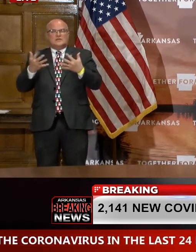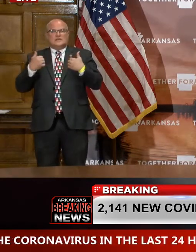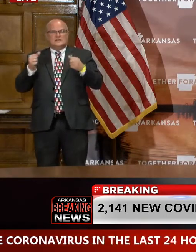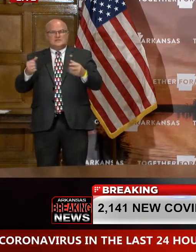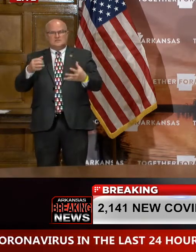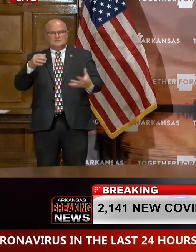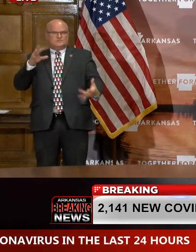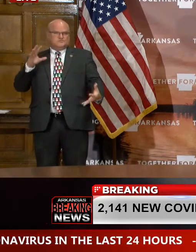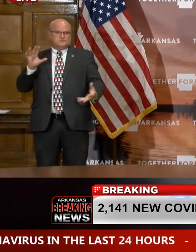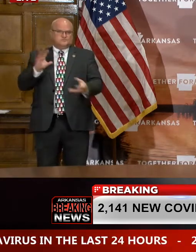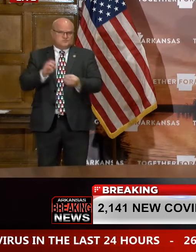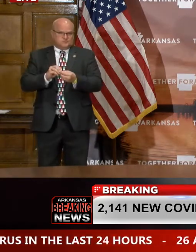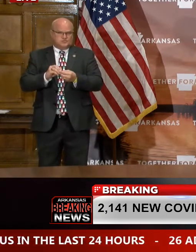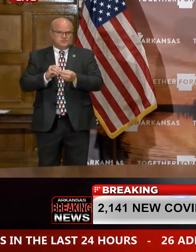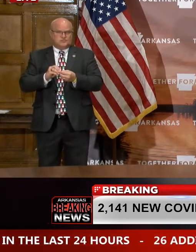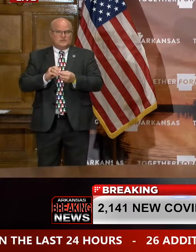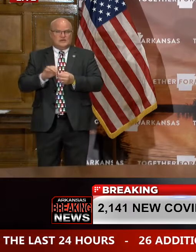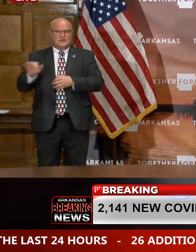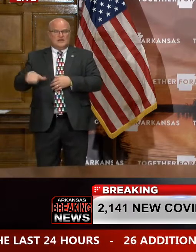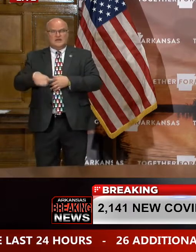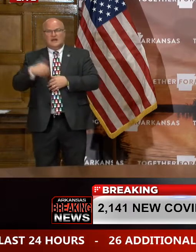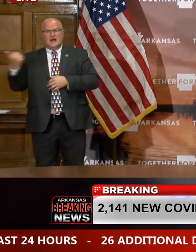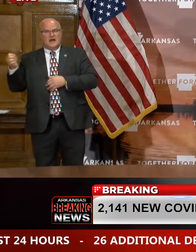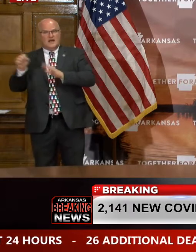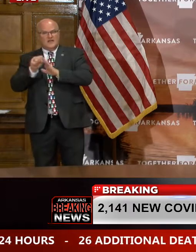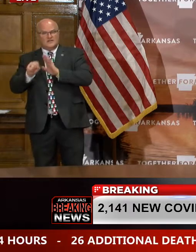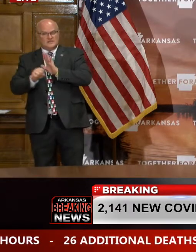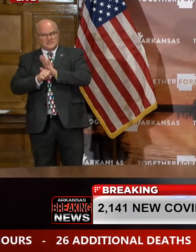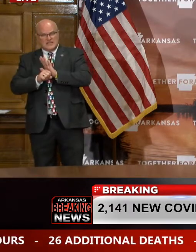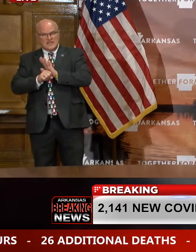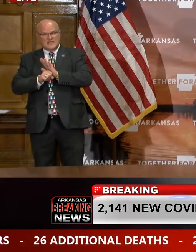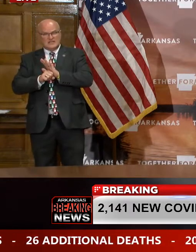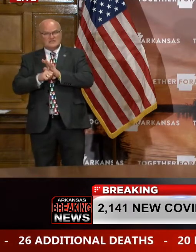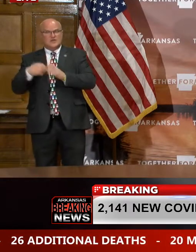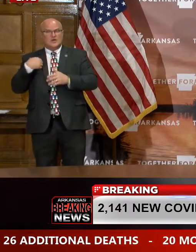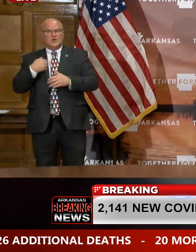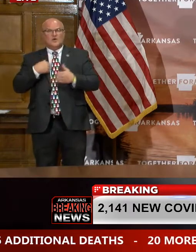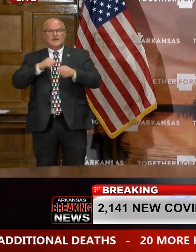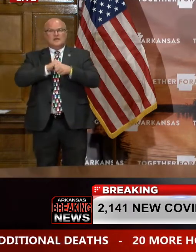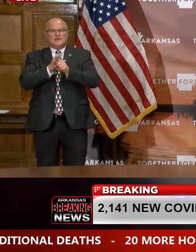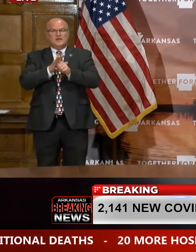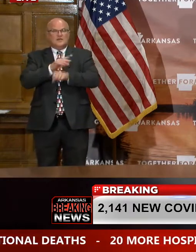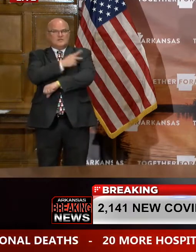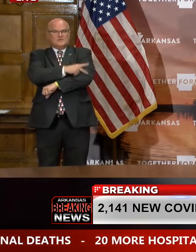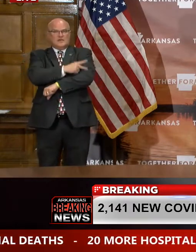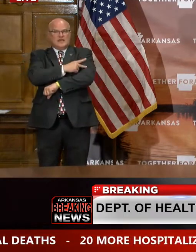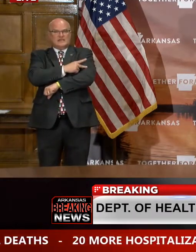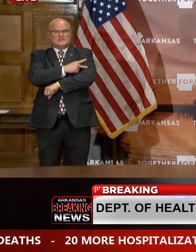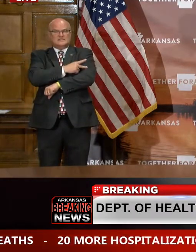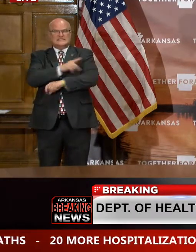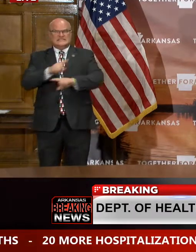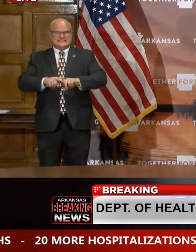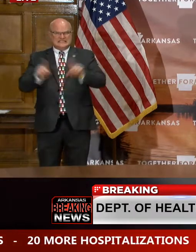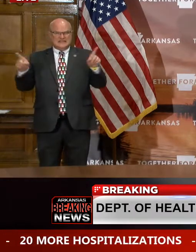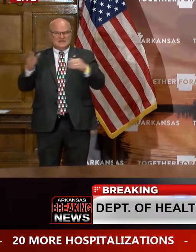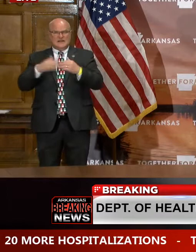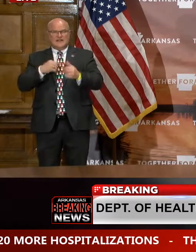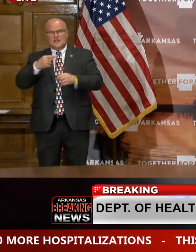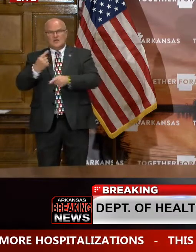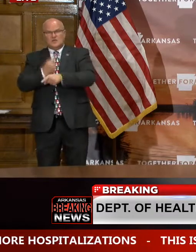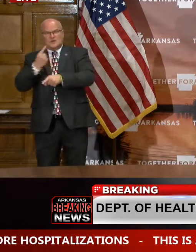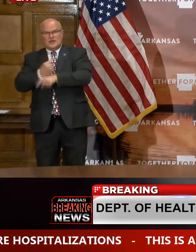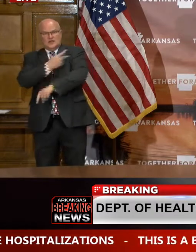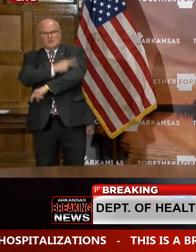and if, like other states, we are triaging COVID patients and other patients differently, maybe sending